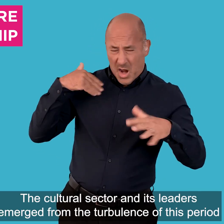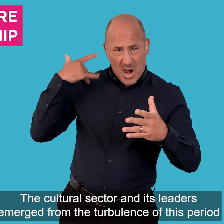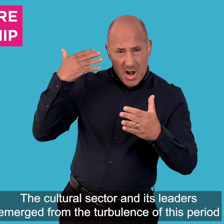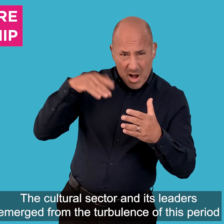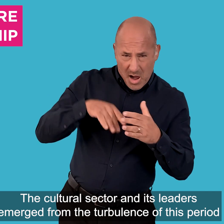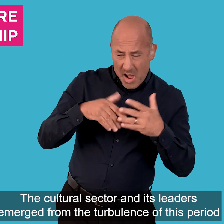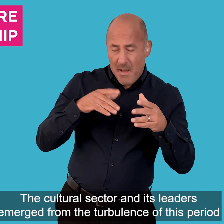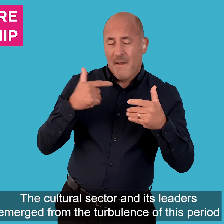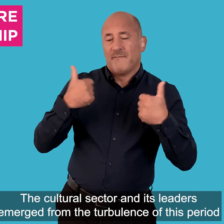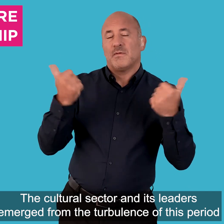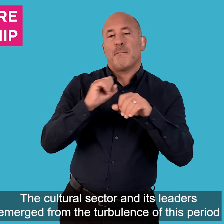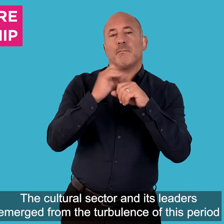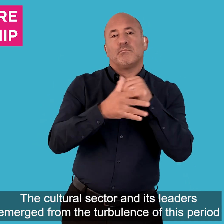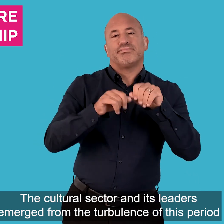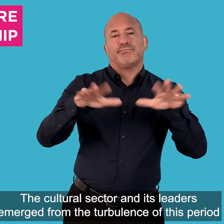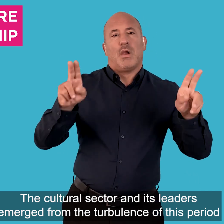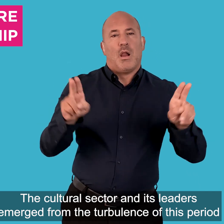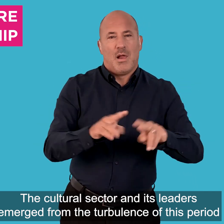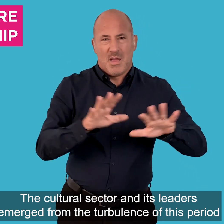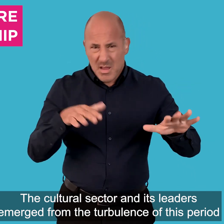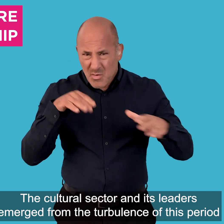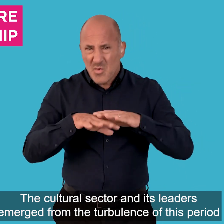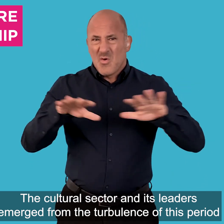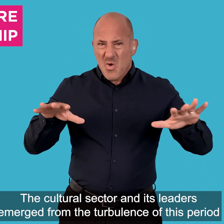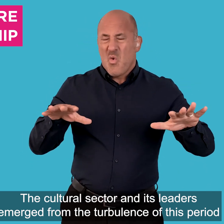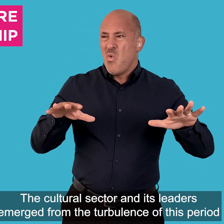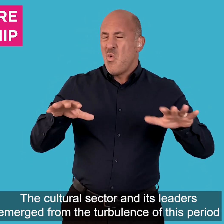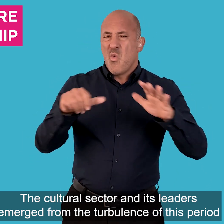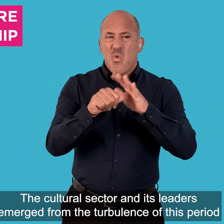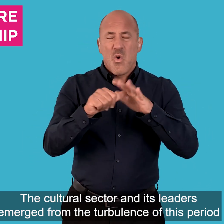sector and its leaders emerged from the turbulence of this period